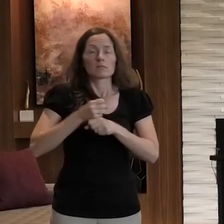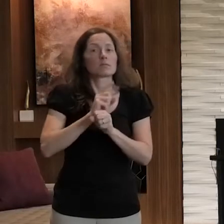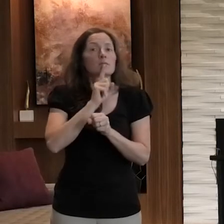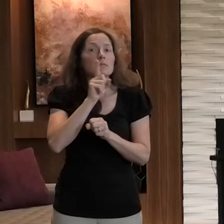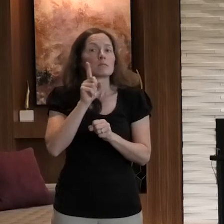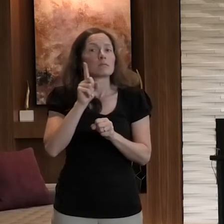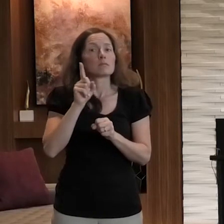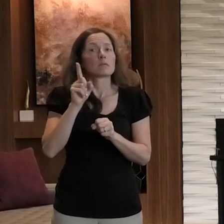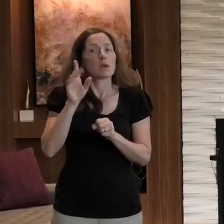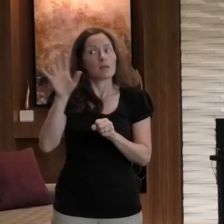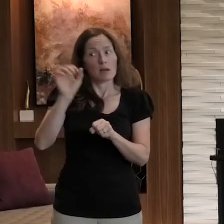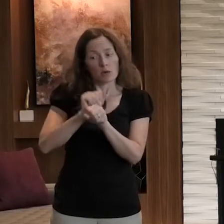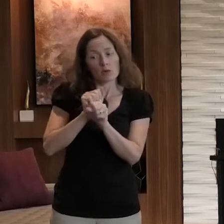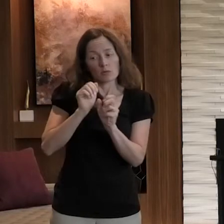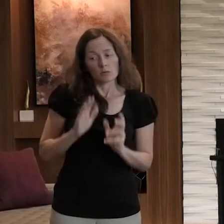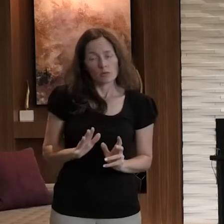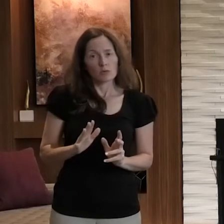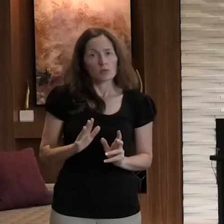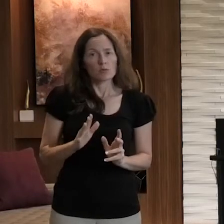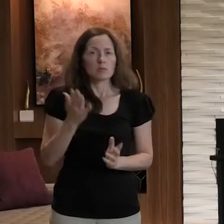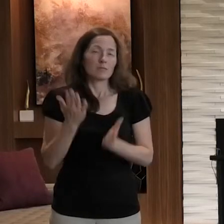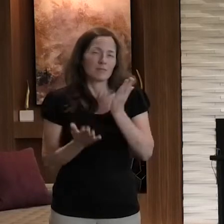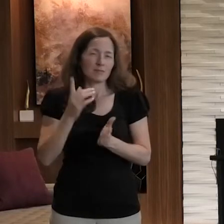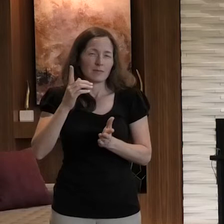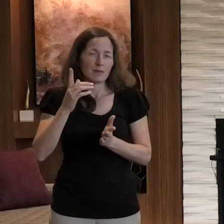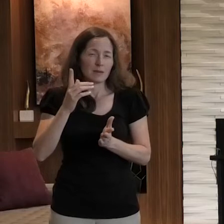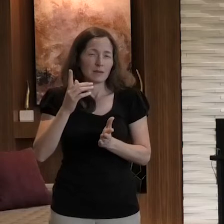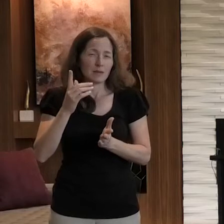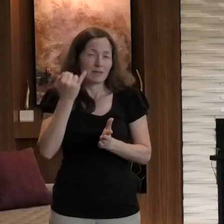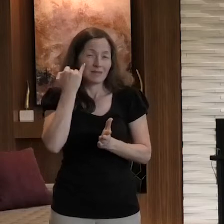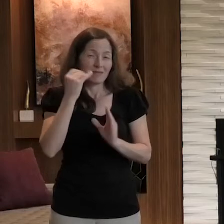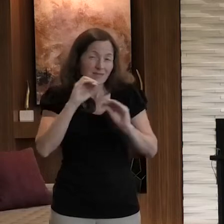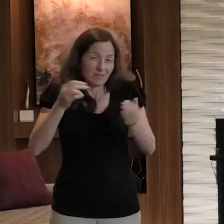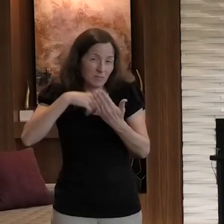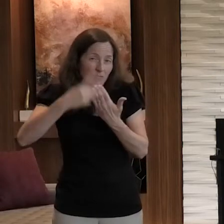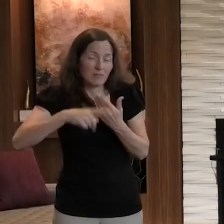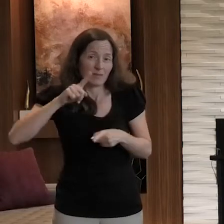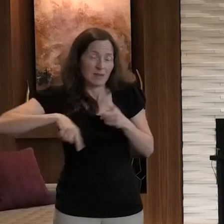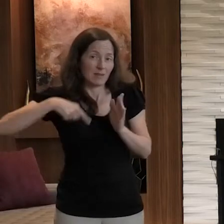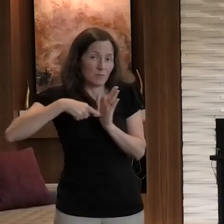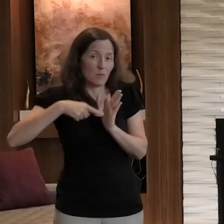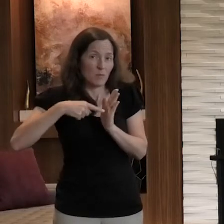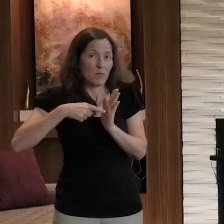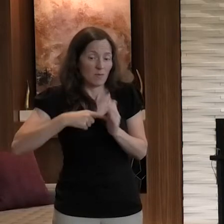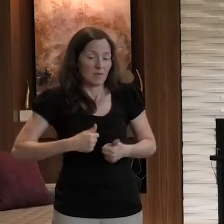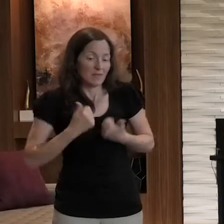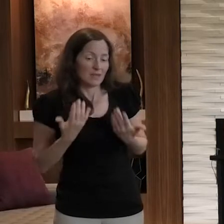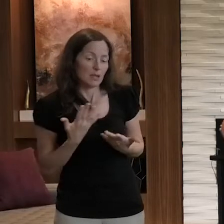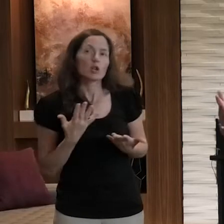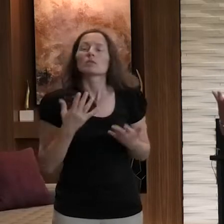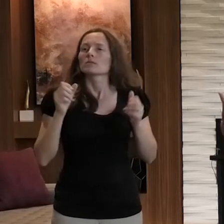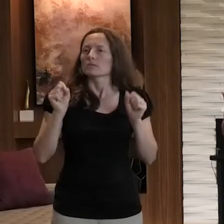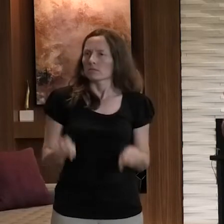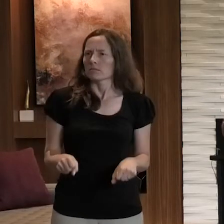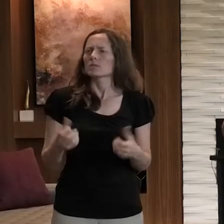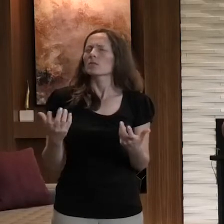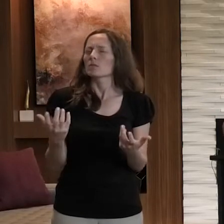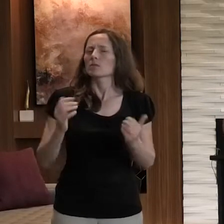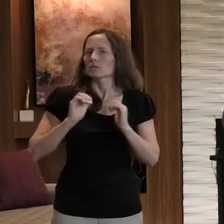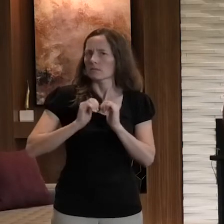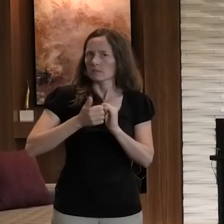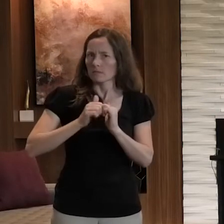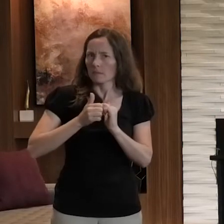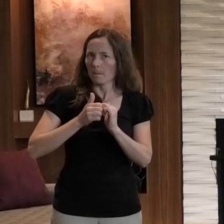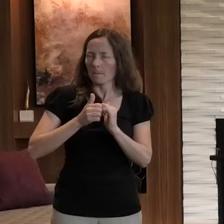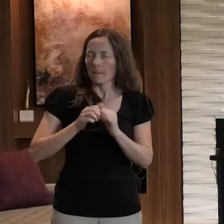to be able to afford to live and work in generally the same place. All right. So how do we do it?